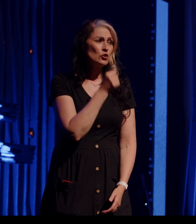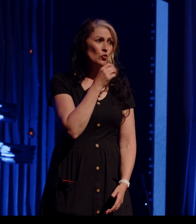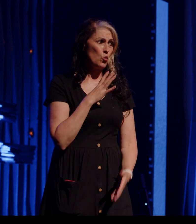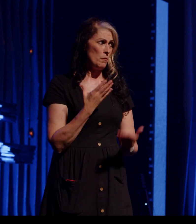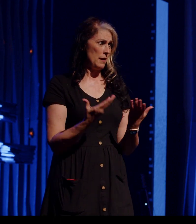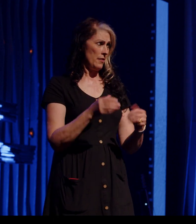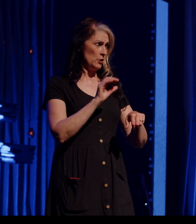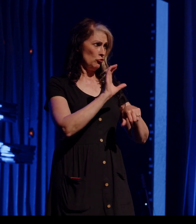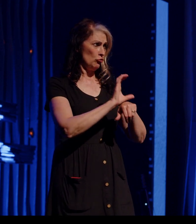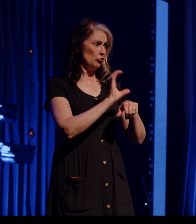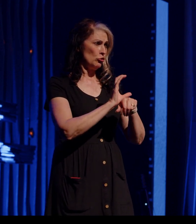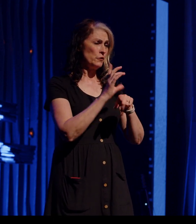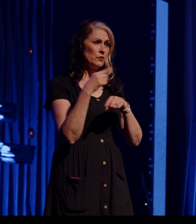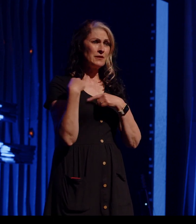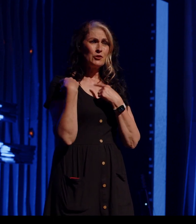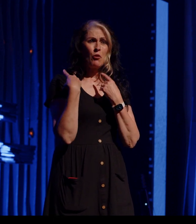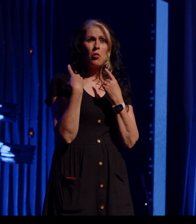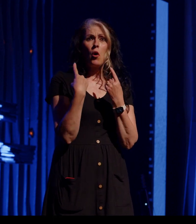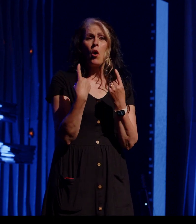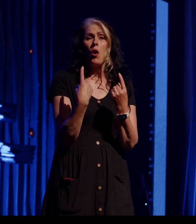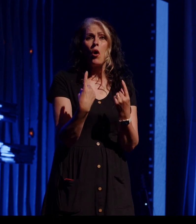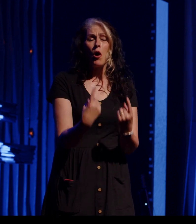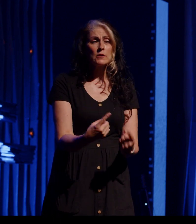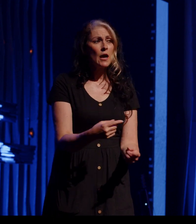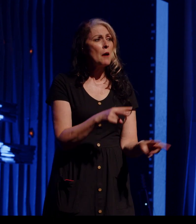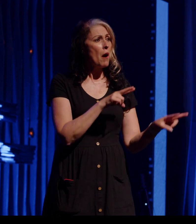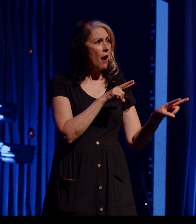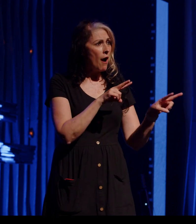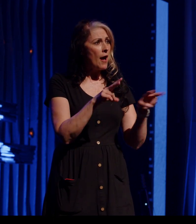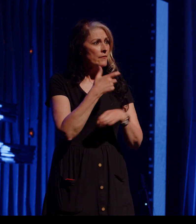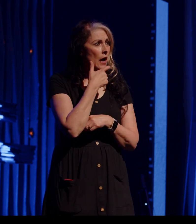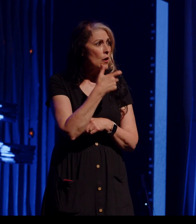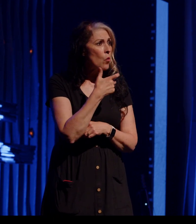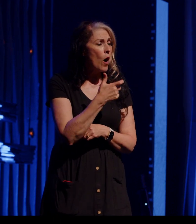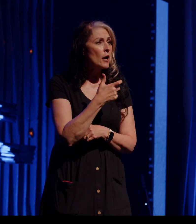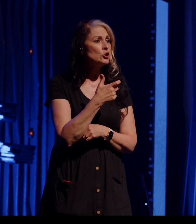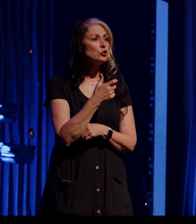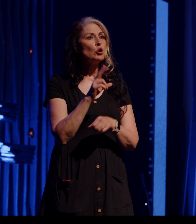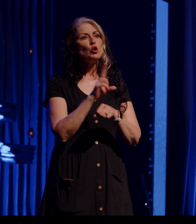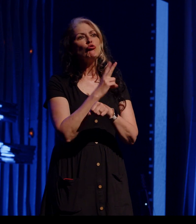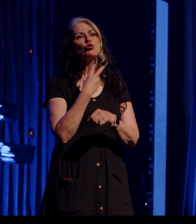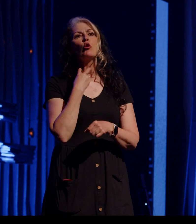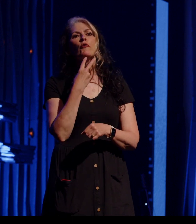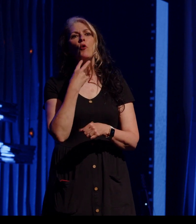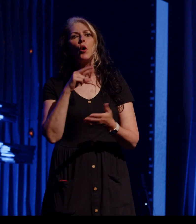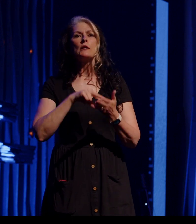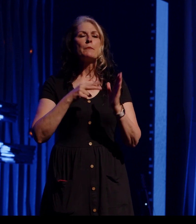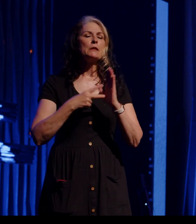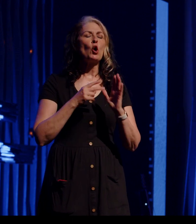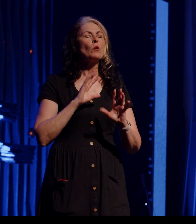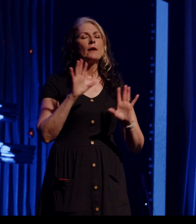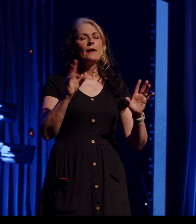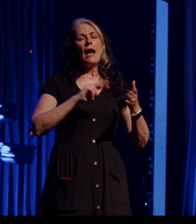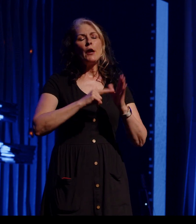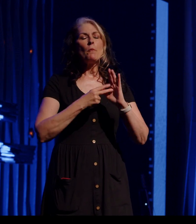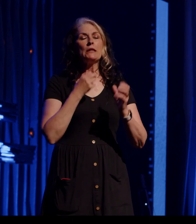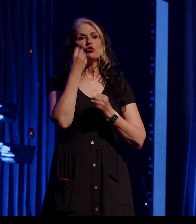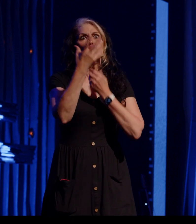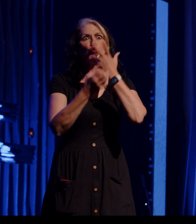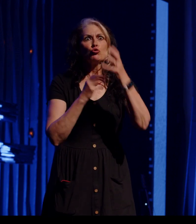Grove for so long. I've watched you say, use your voice. And I don't mean just screaming and yelling things that are